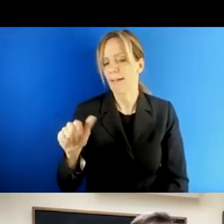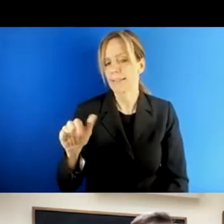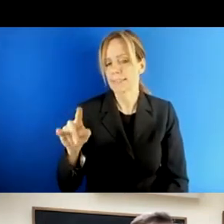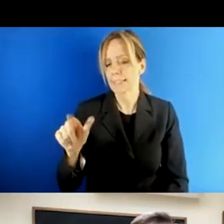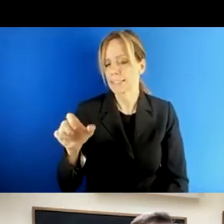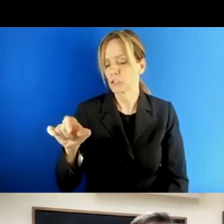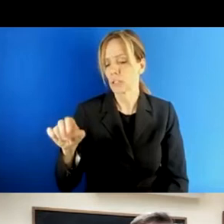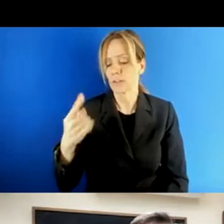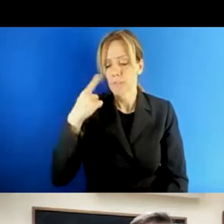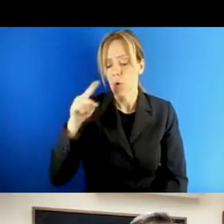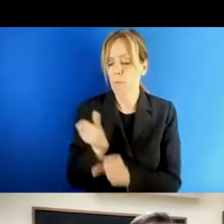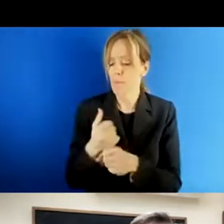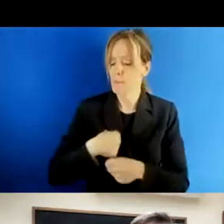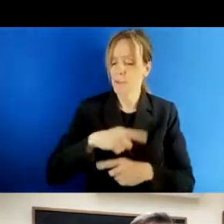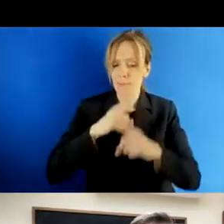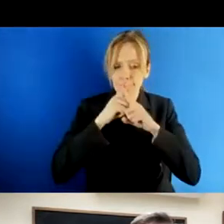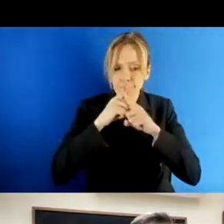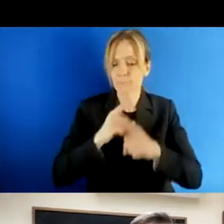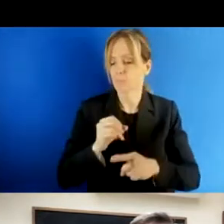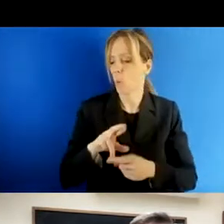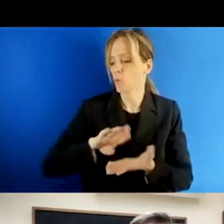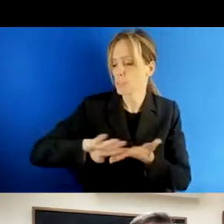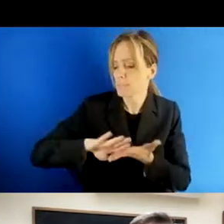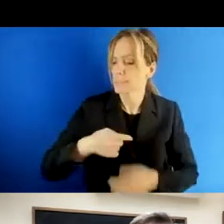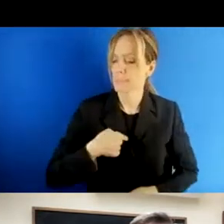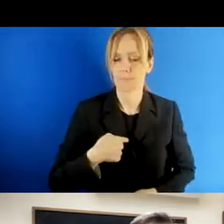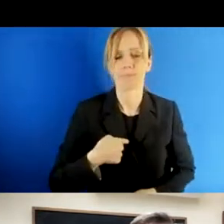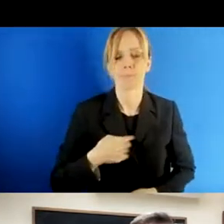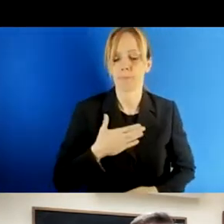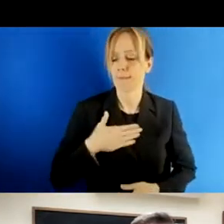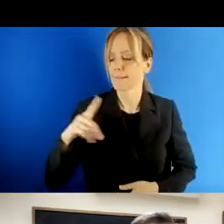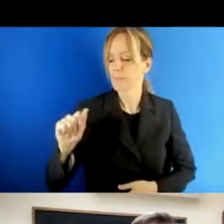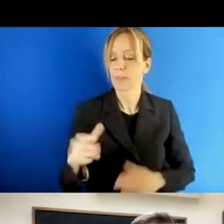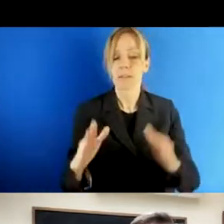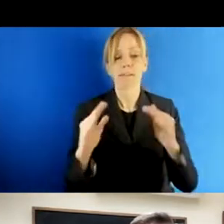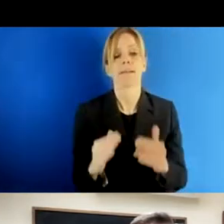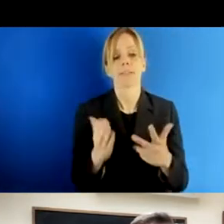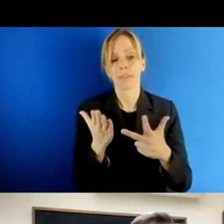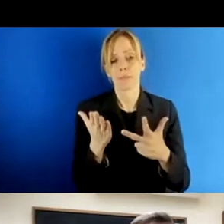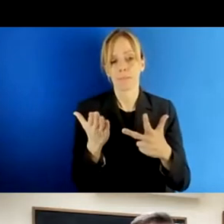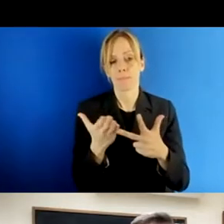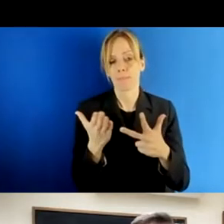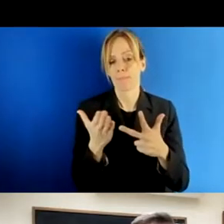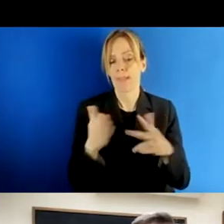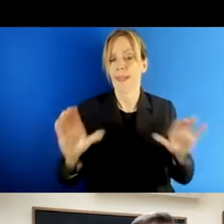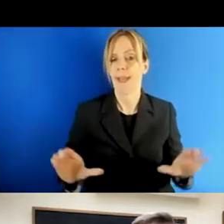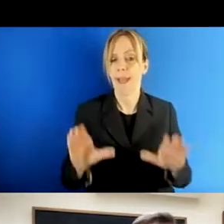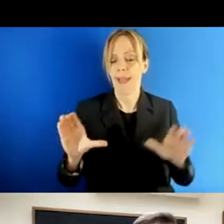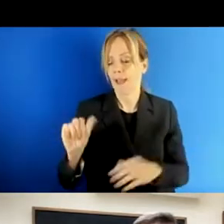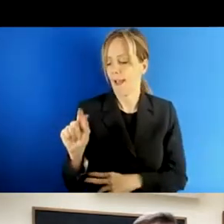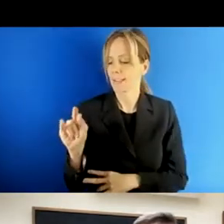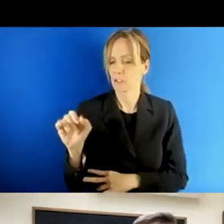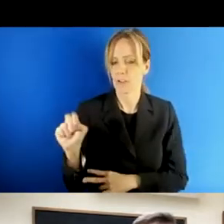disability. Now I'd like to touch on the last concept of critical consciousness, and that's critical action.